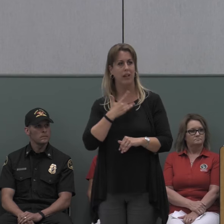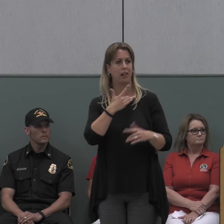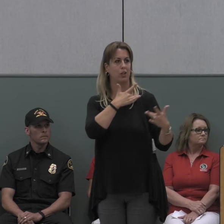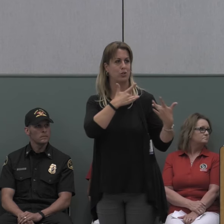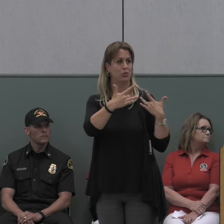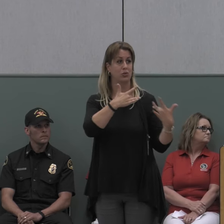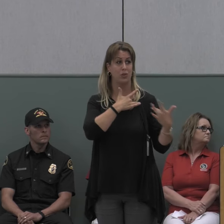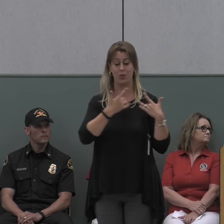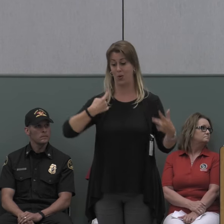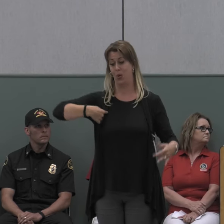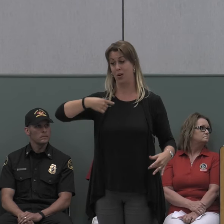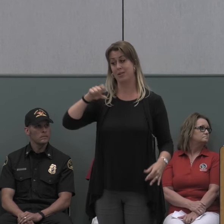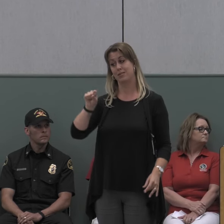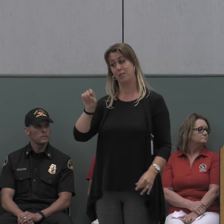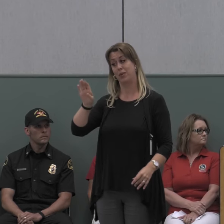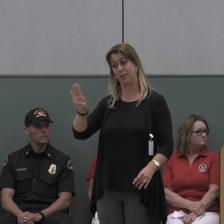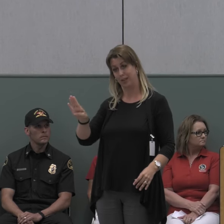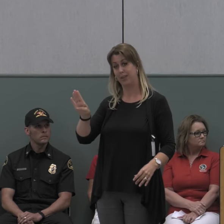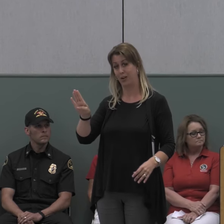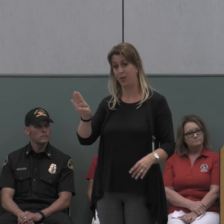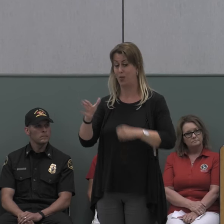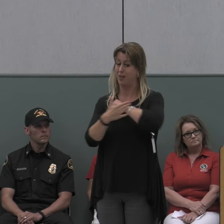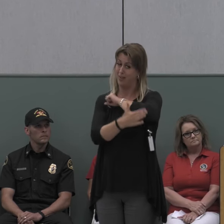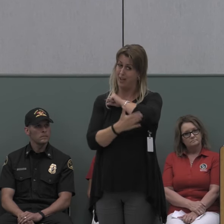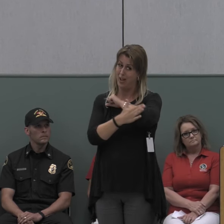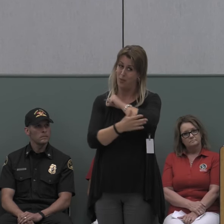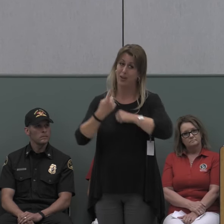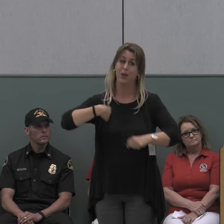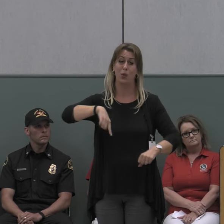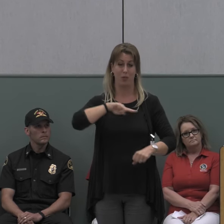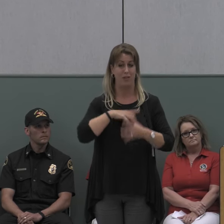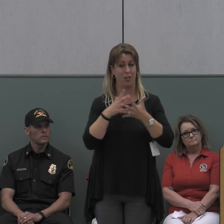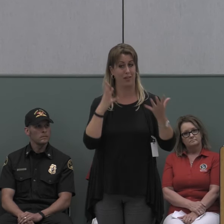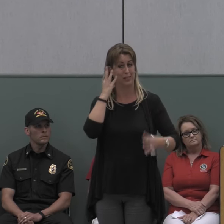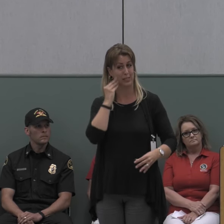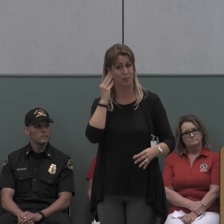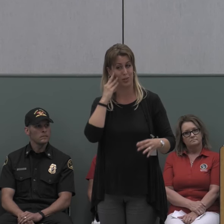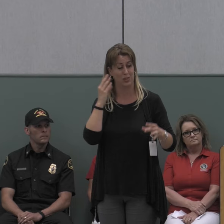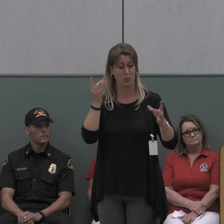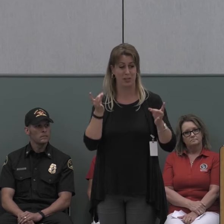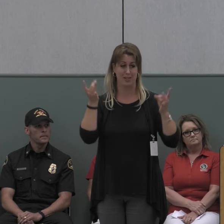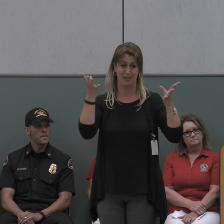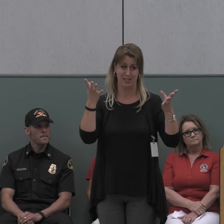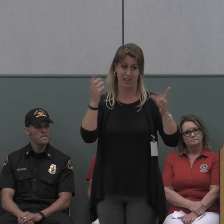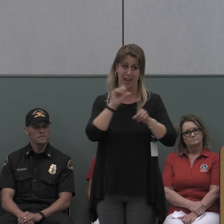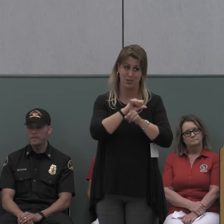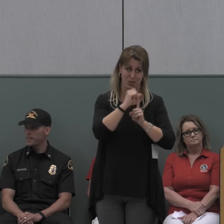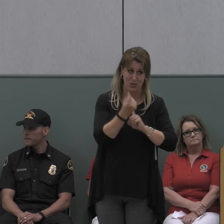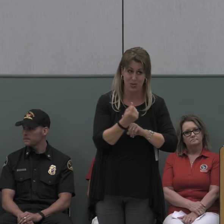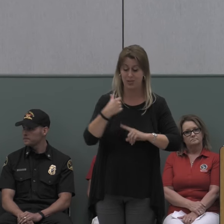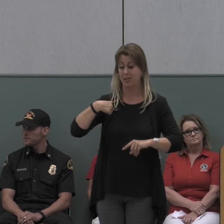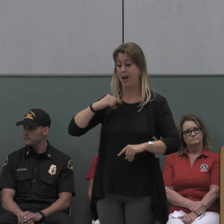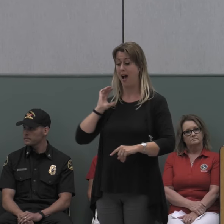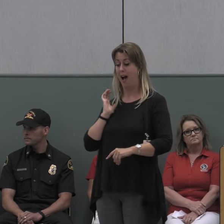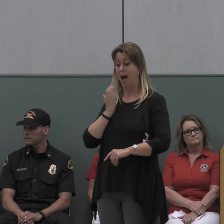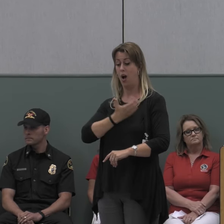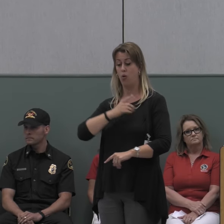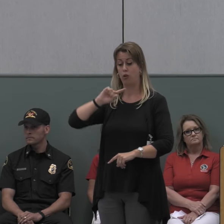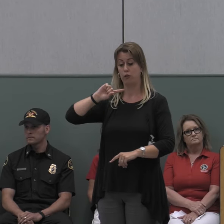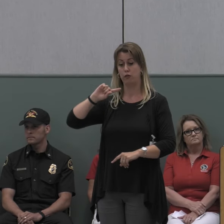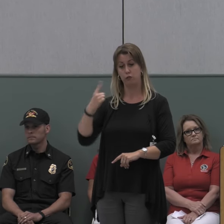of experience dealing with disasters. This is the first big quake that we've had, at least in the time that I've been with the county, but we have a lot of